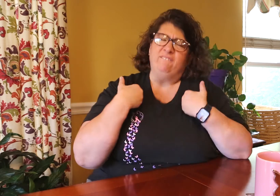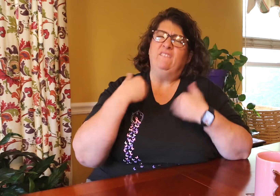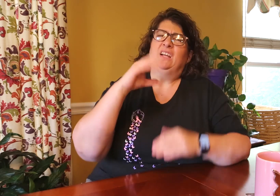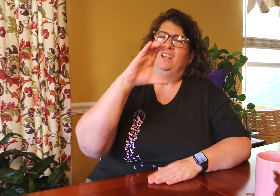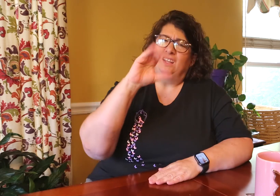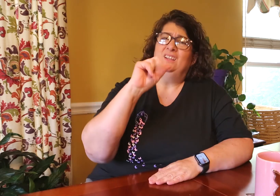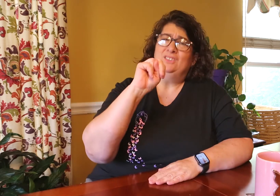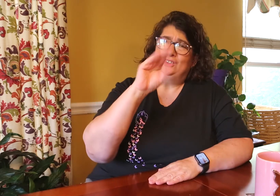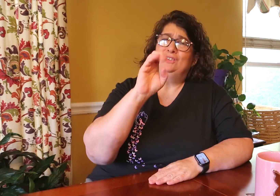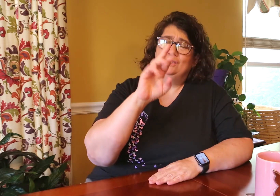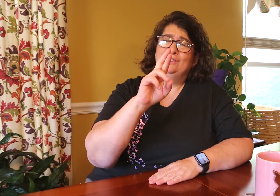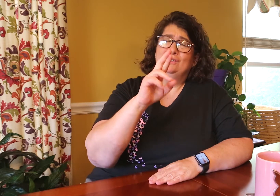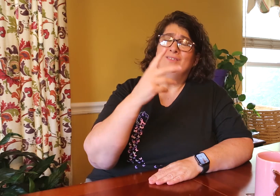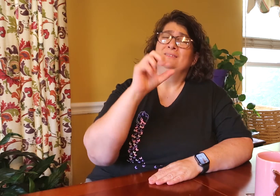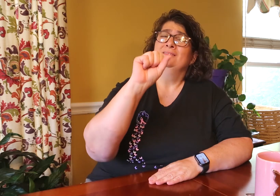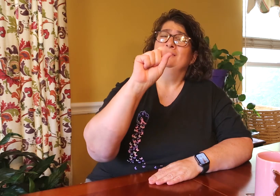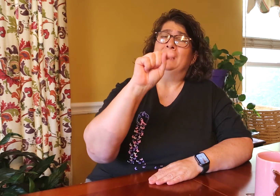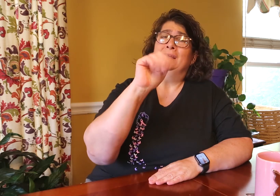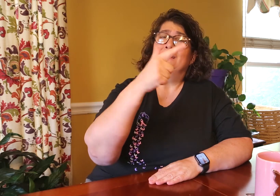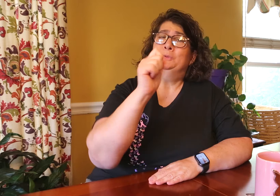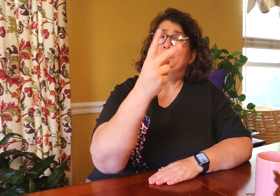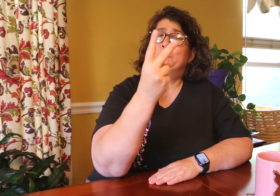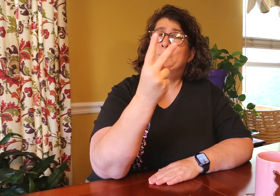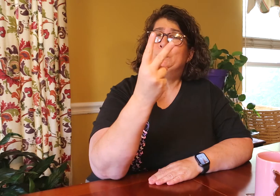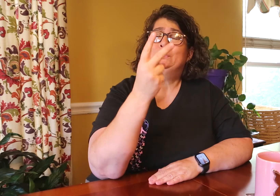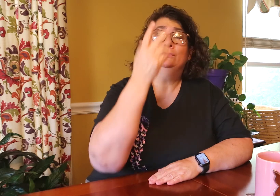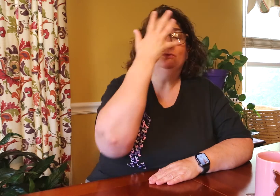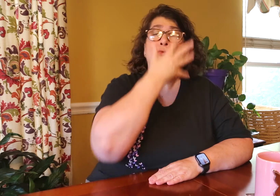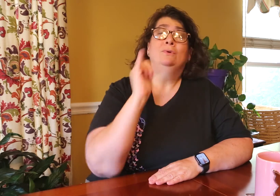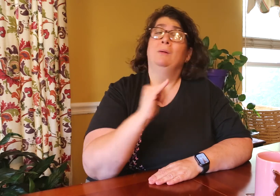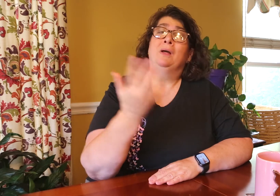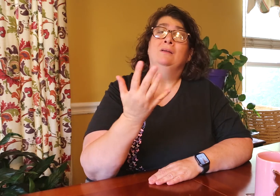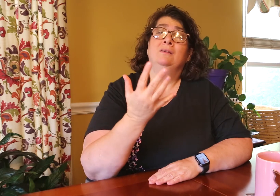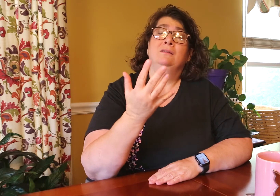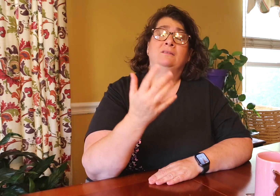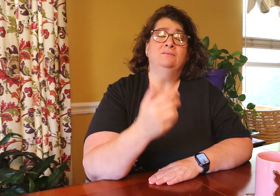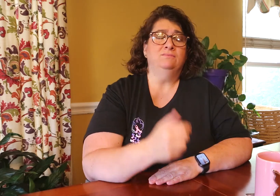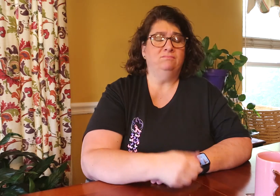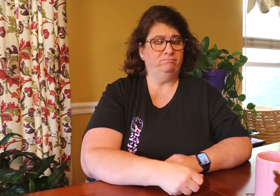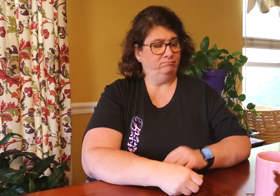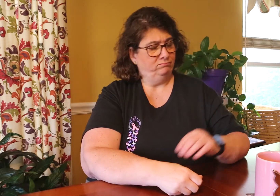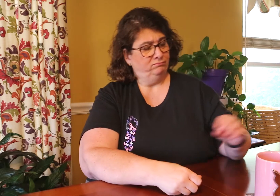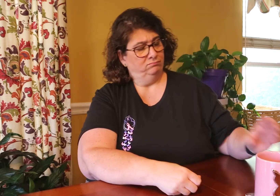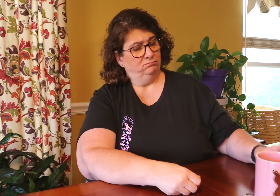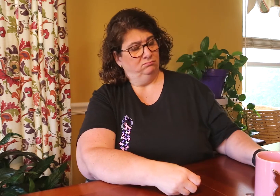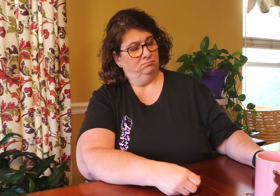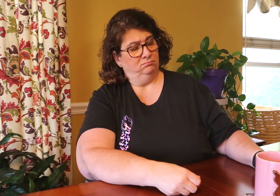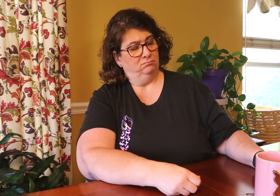I did have cancer, a stage 2, which was the size